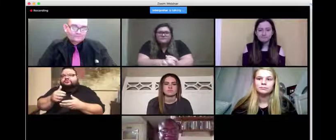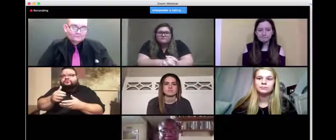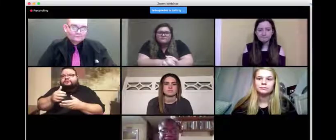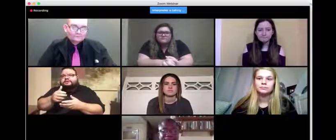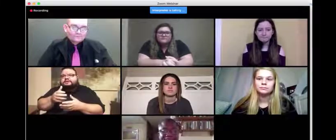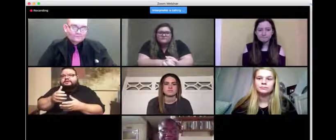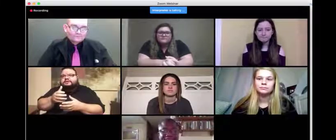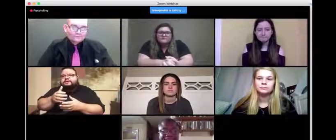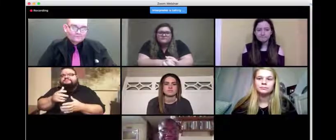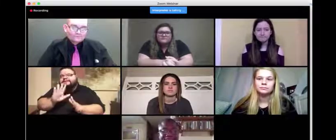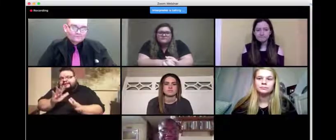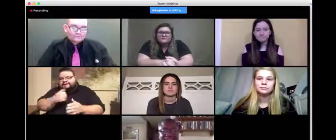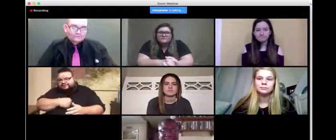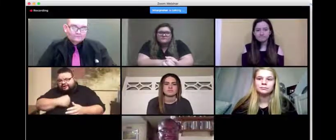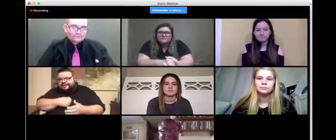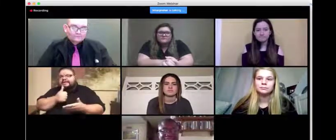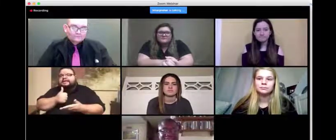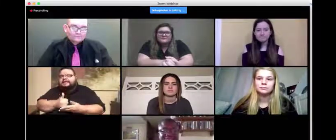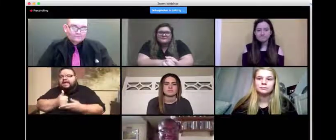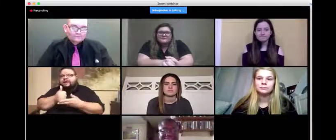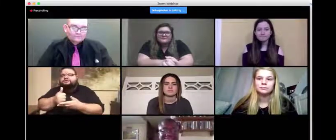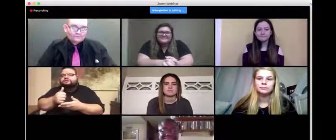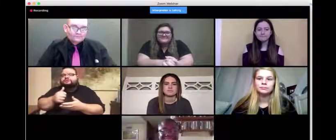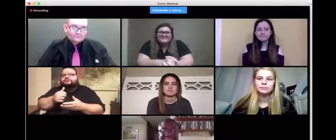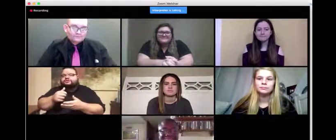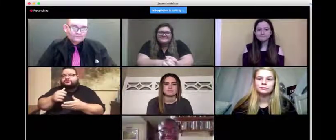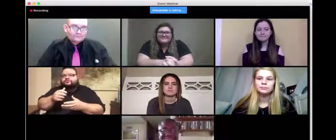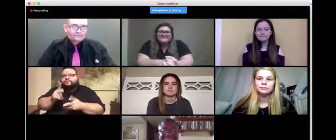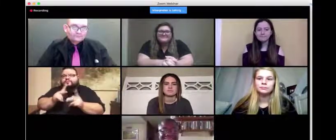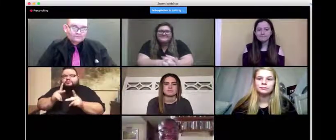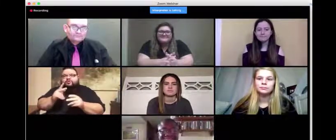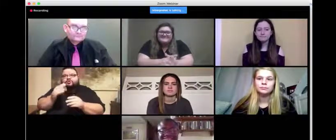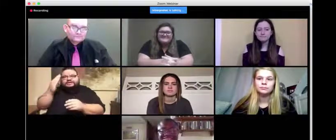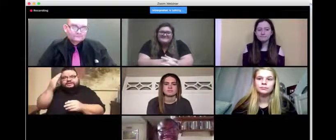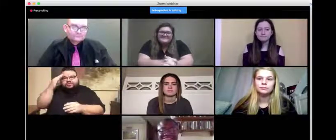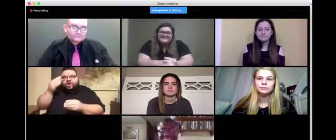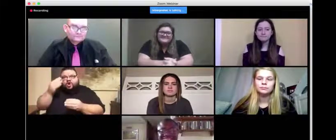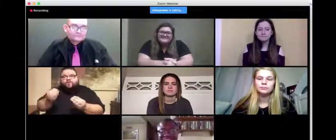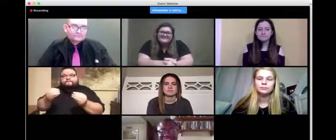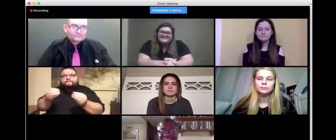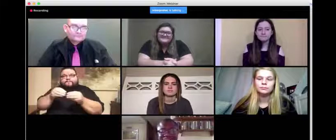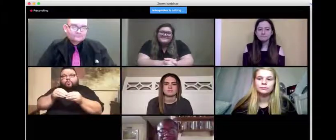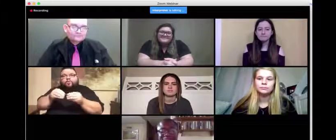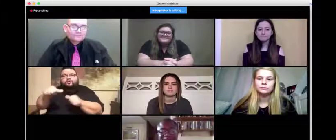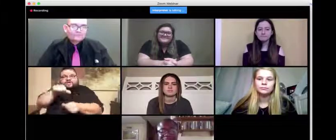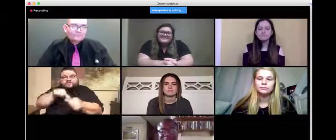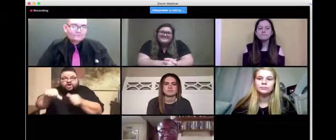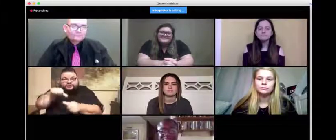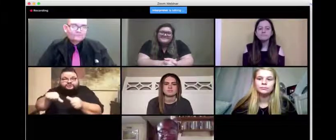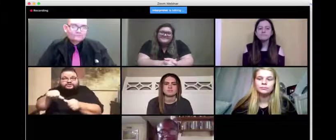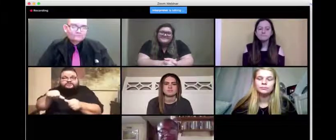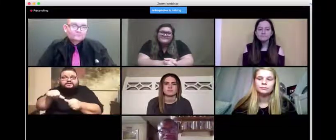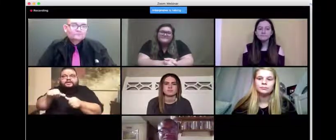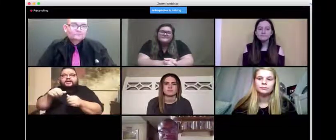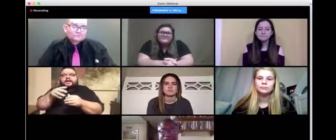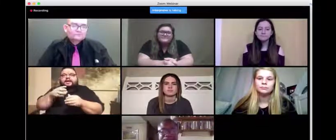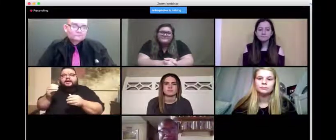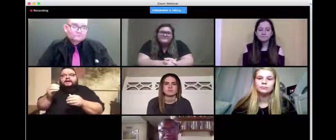help people, become more knowledgeable about one another, to educate each other, and